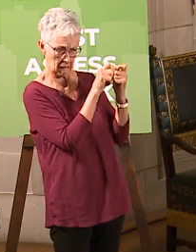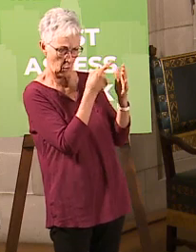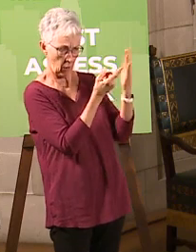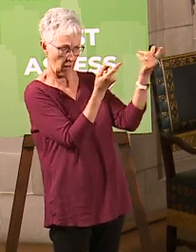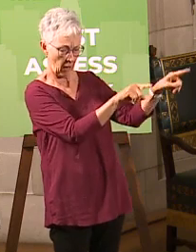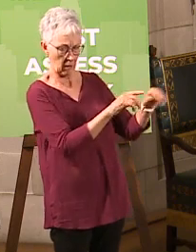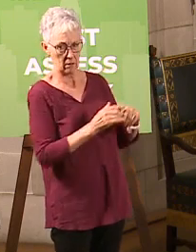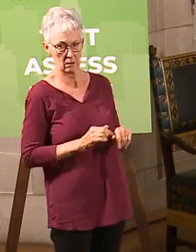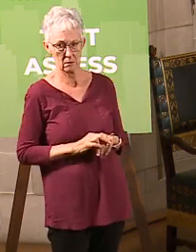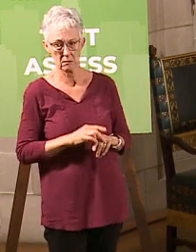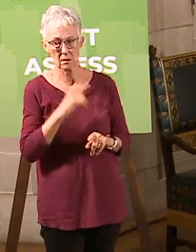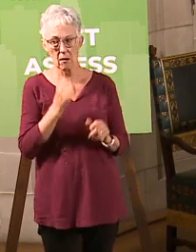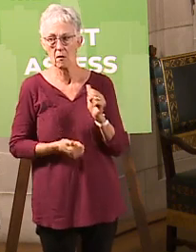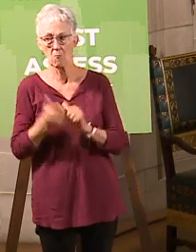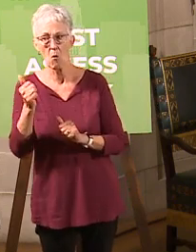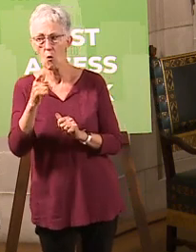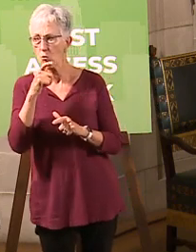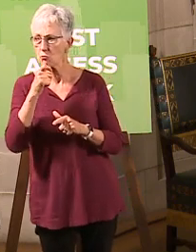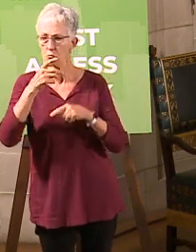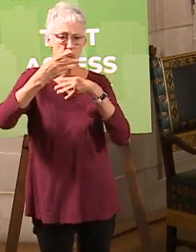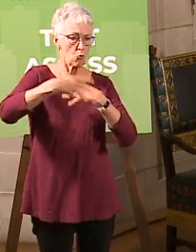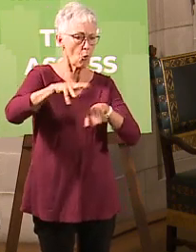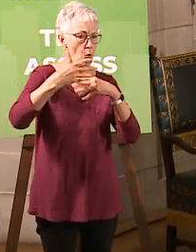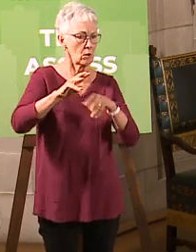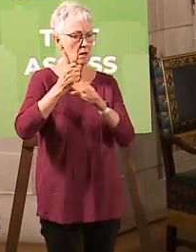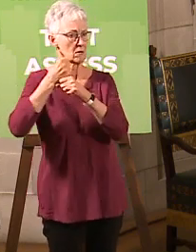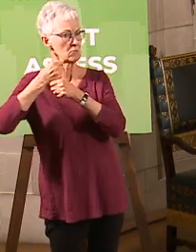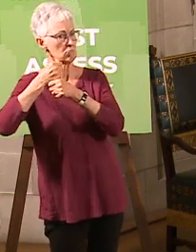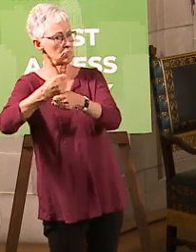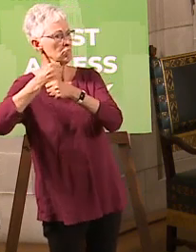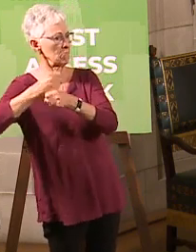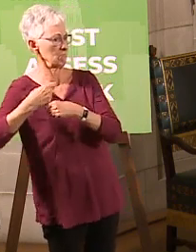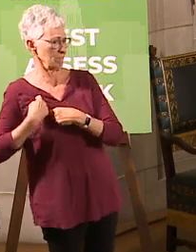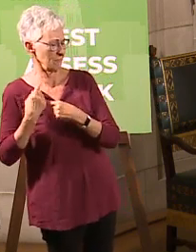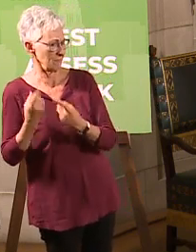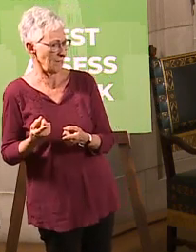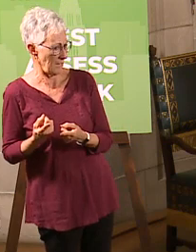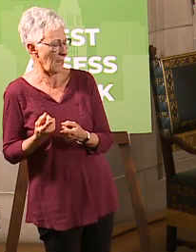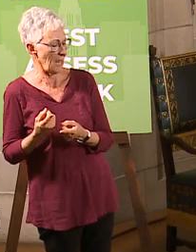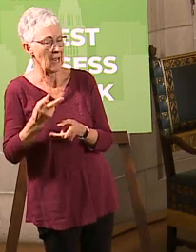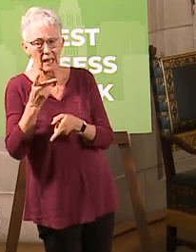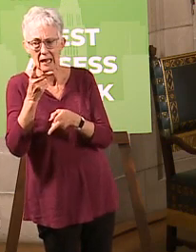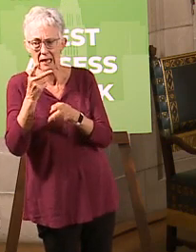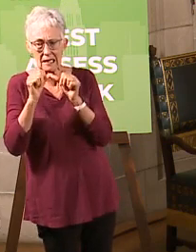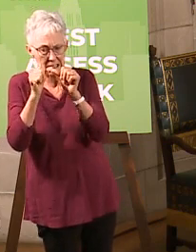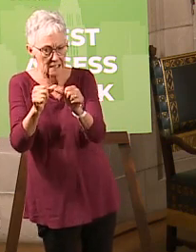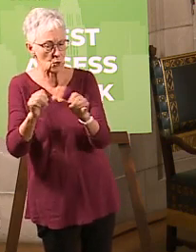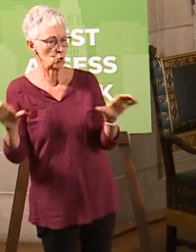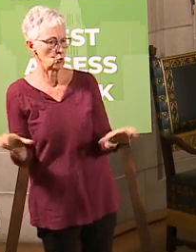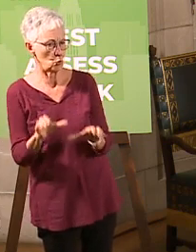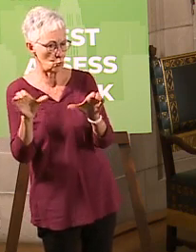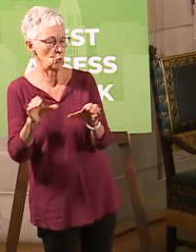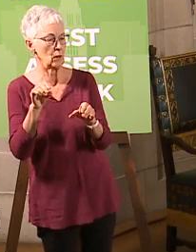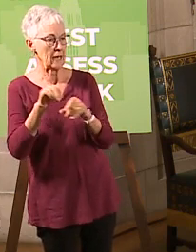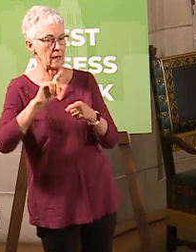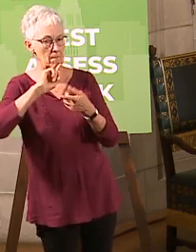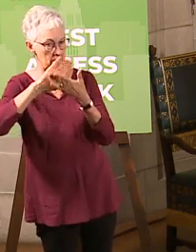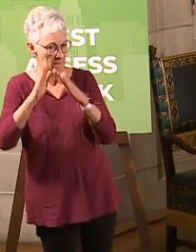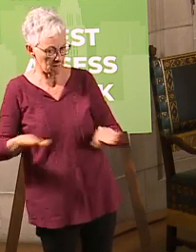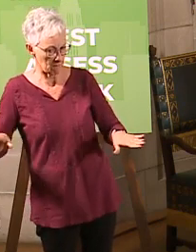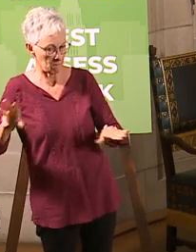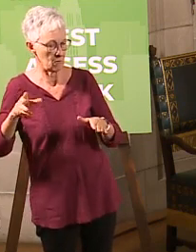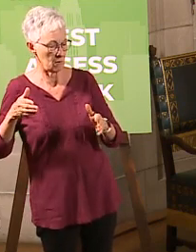mayor of Lincoln, Chief Bleimeister, Chief Schmaderer, to be able to craft a plan to be able to allow people to express their First Amendment